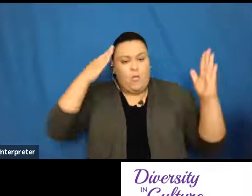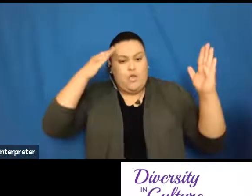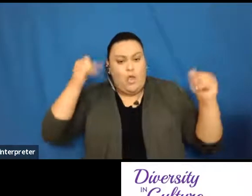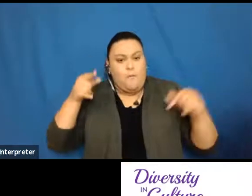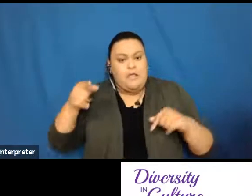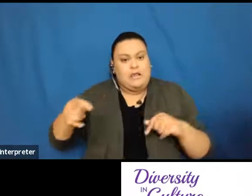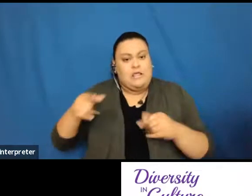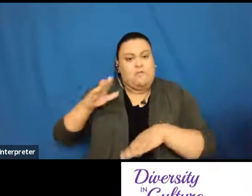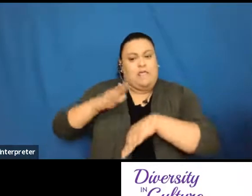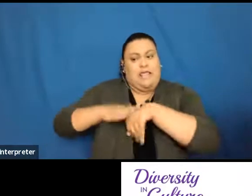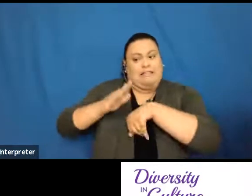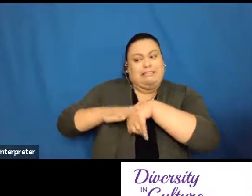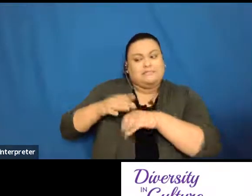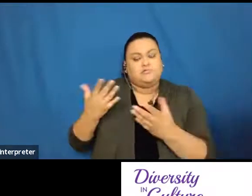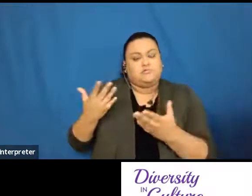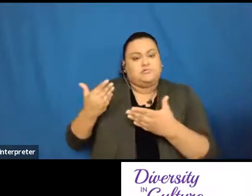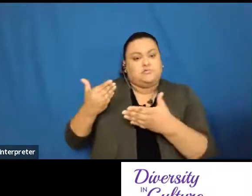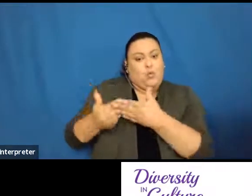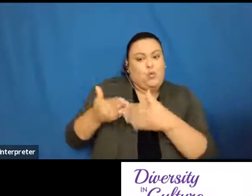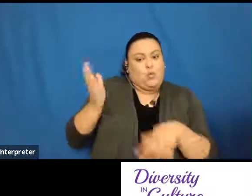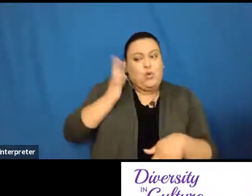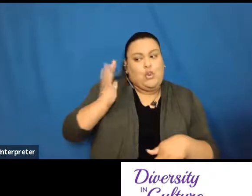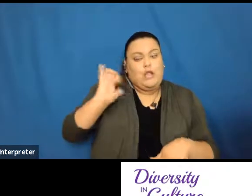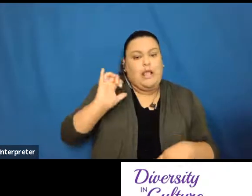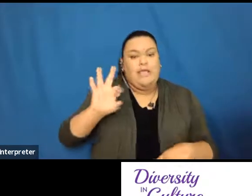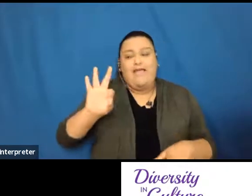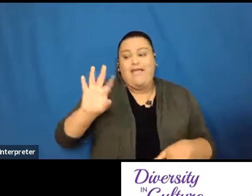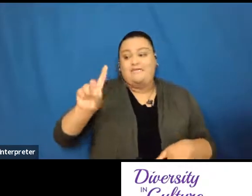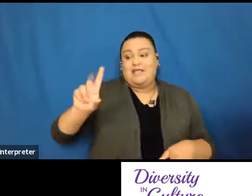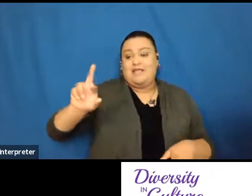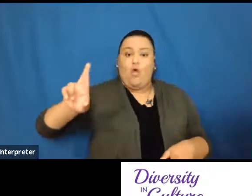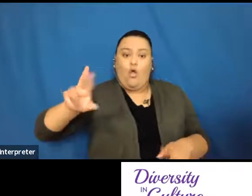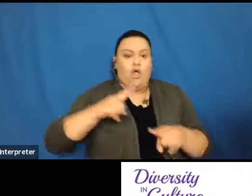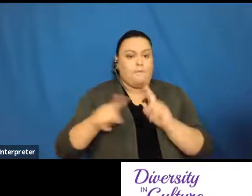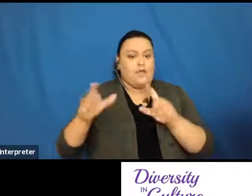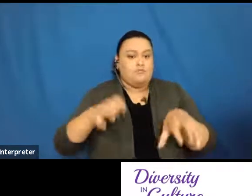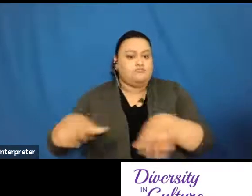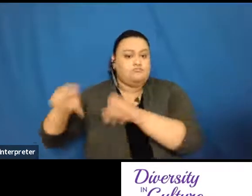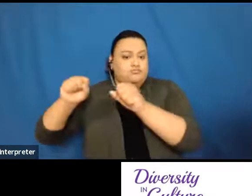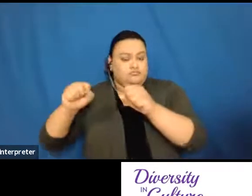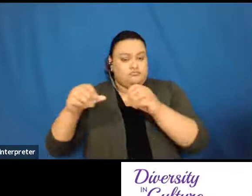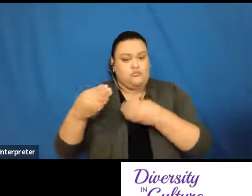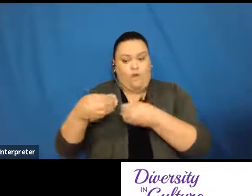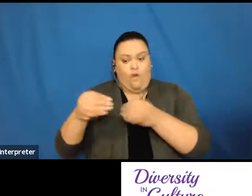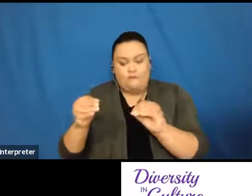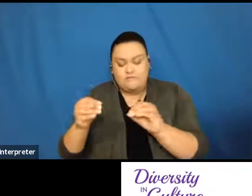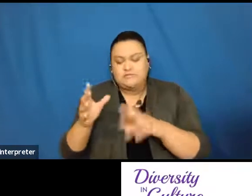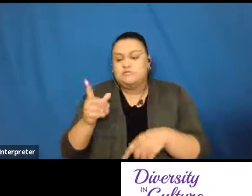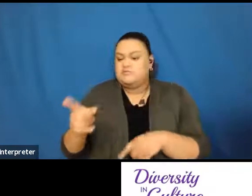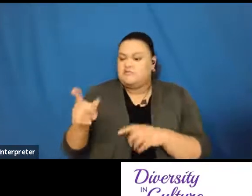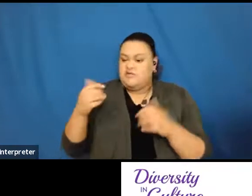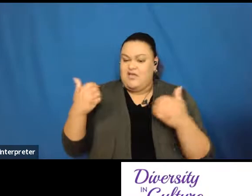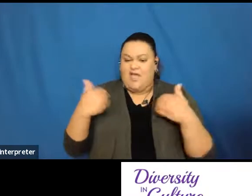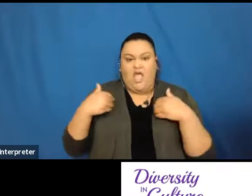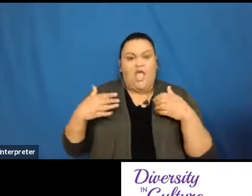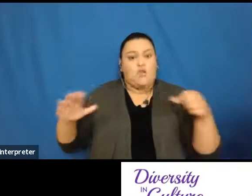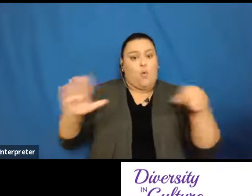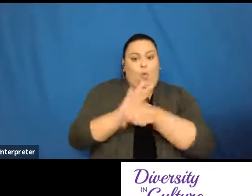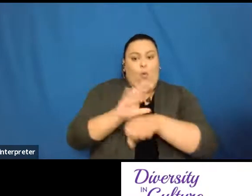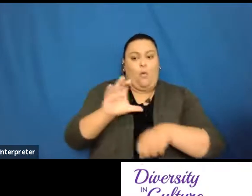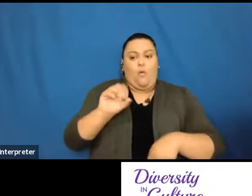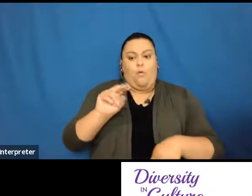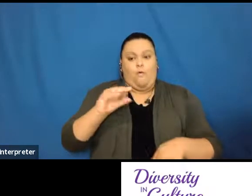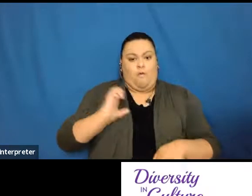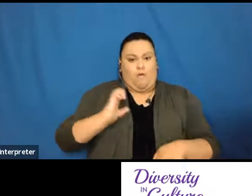another FDR when he took office. But my God, when he took office as president, he had the whole Congress on there. There